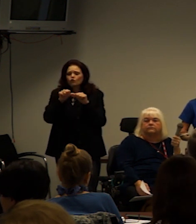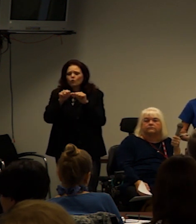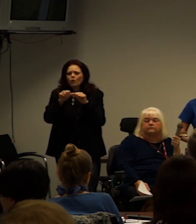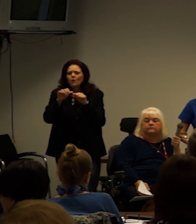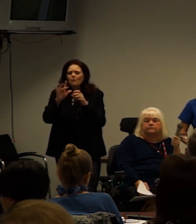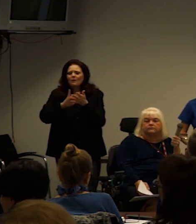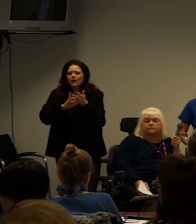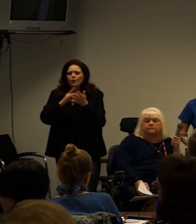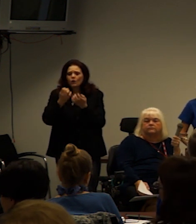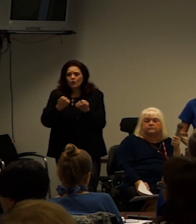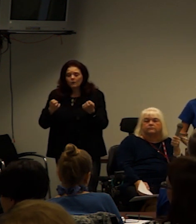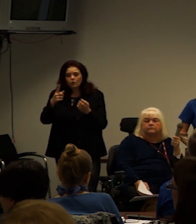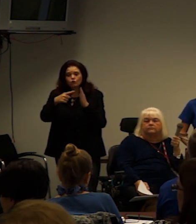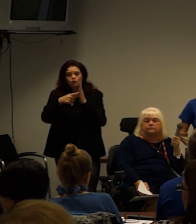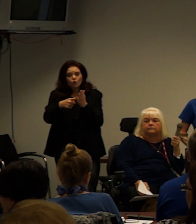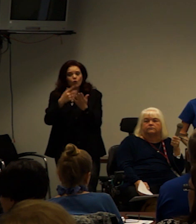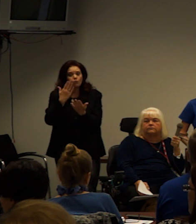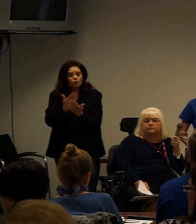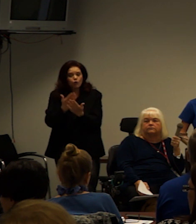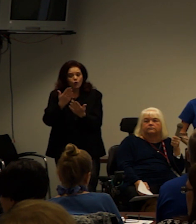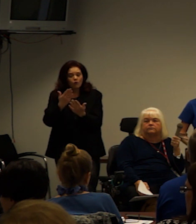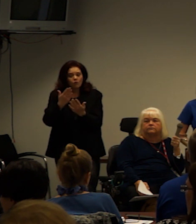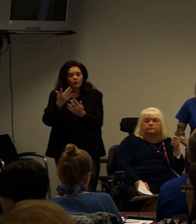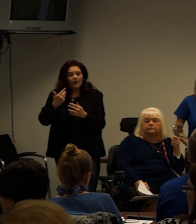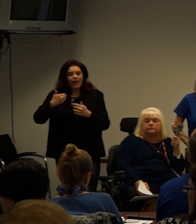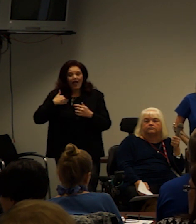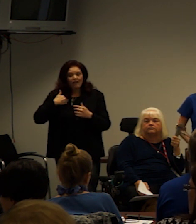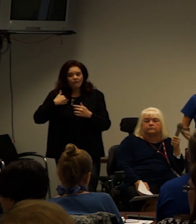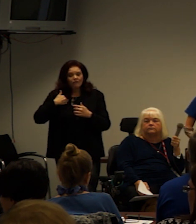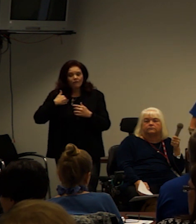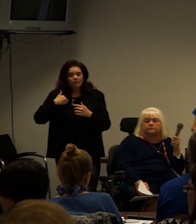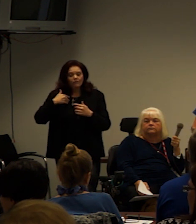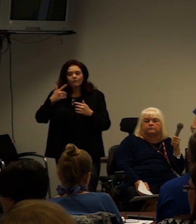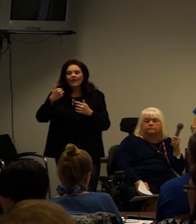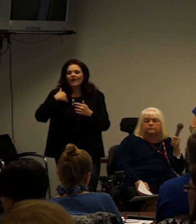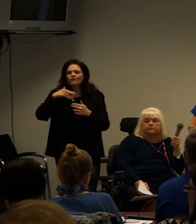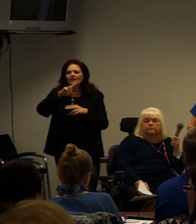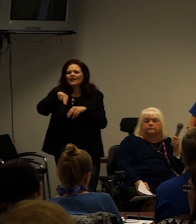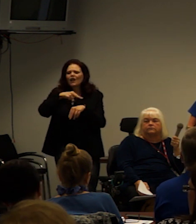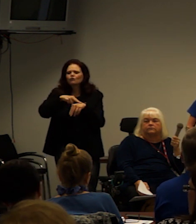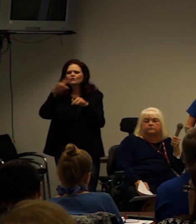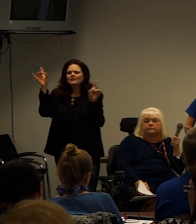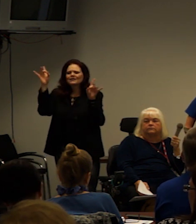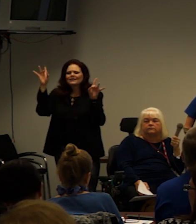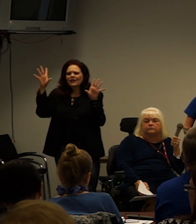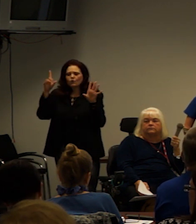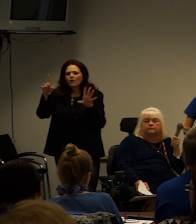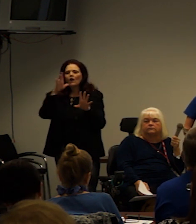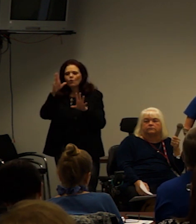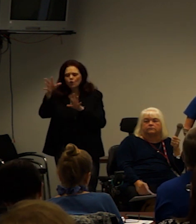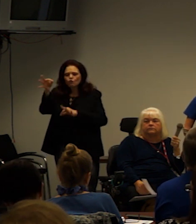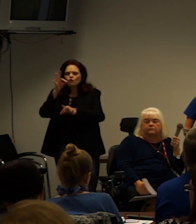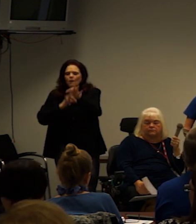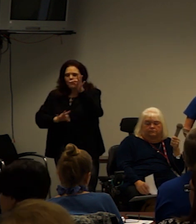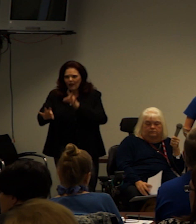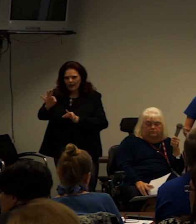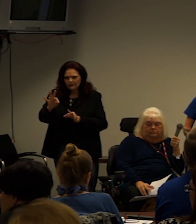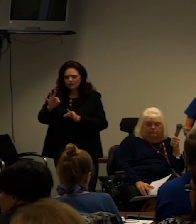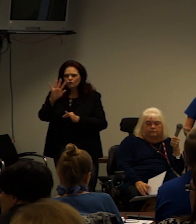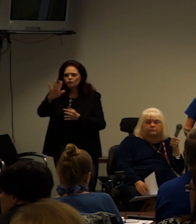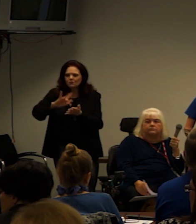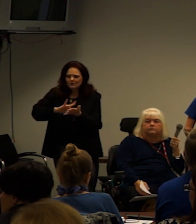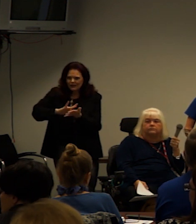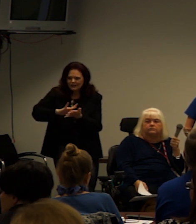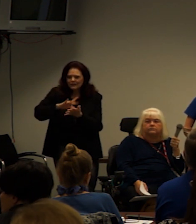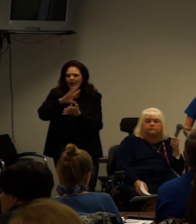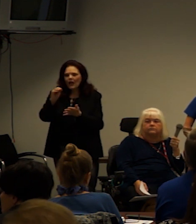medication, if you can show proof that there is there was a natural disaster, mm-hmm. they will replace your that's right.